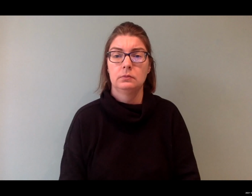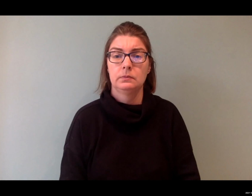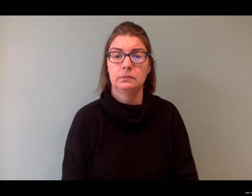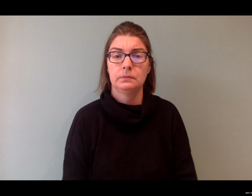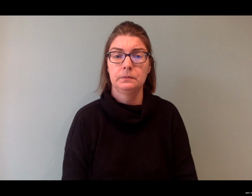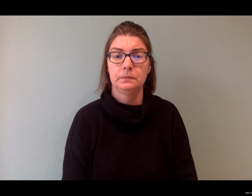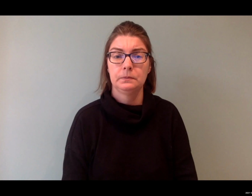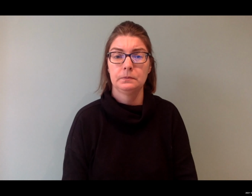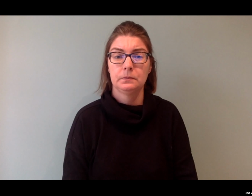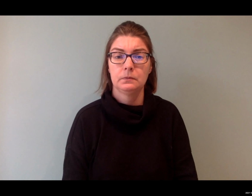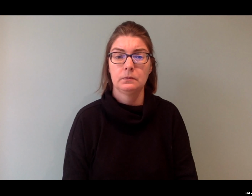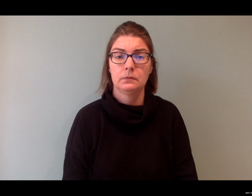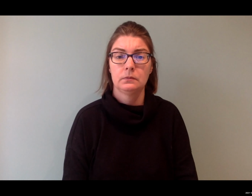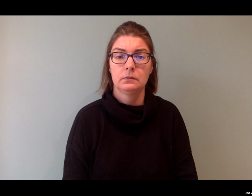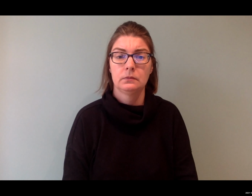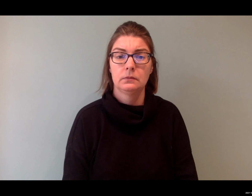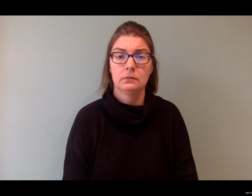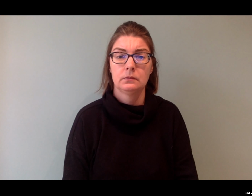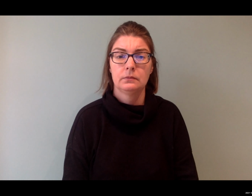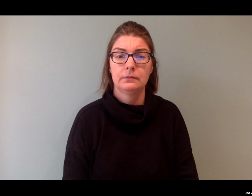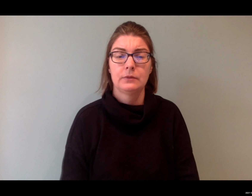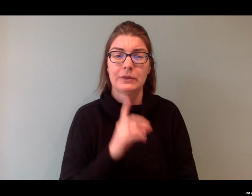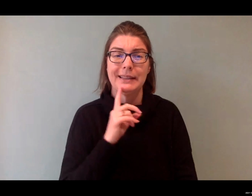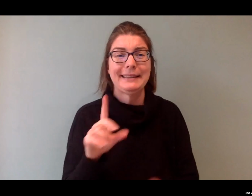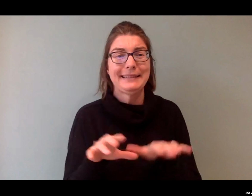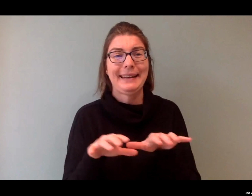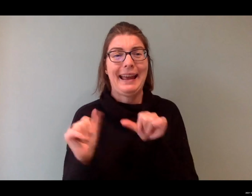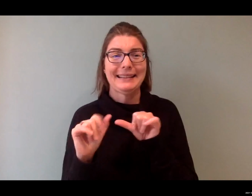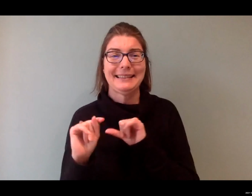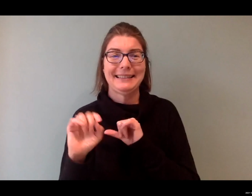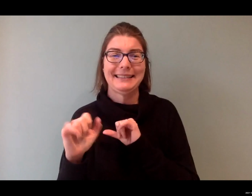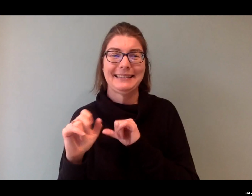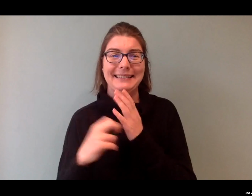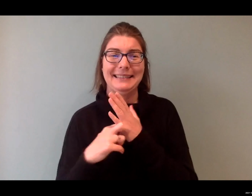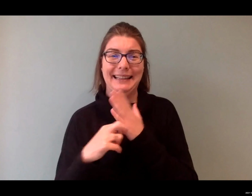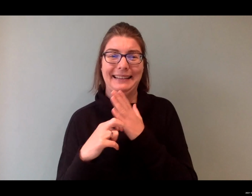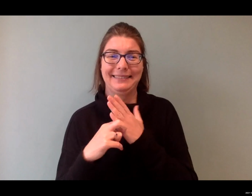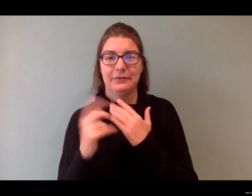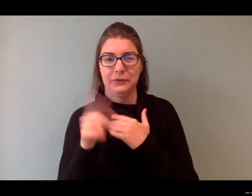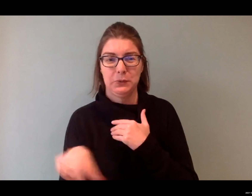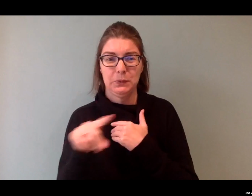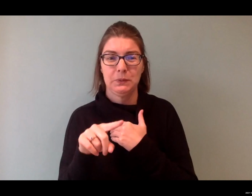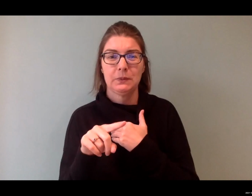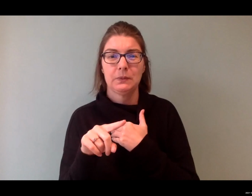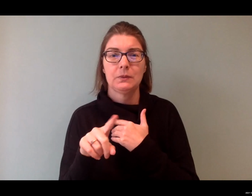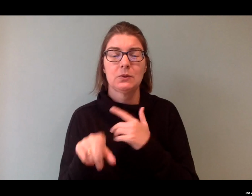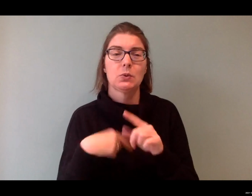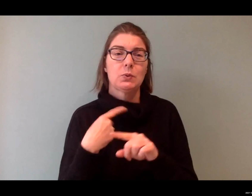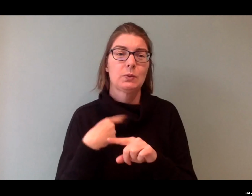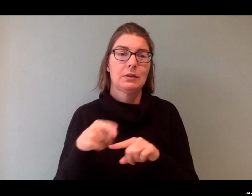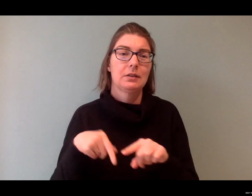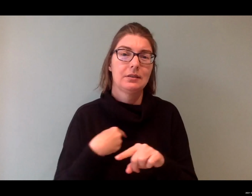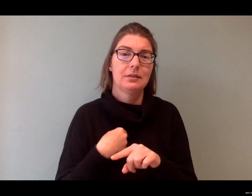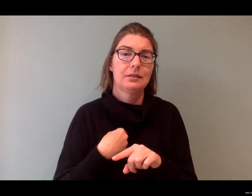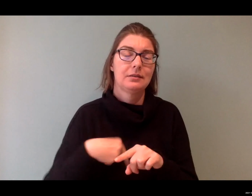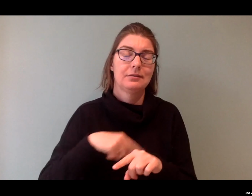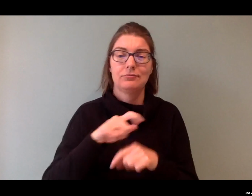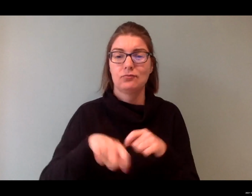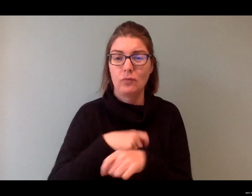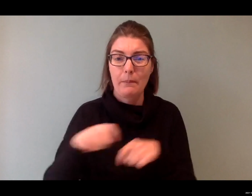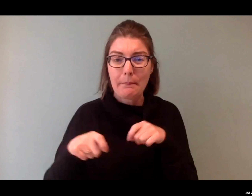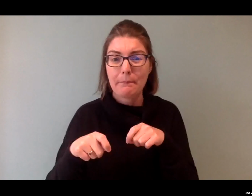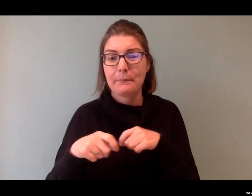And it's basically just a little exit ticket. So as we sort of wrap up, if